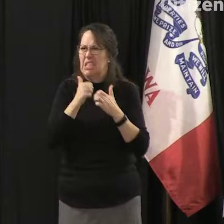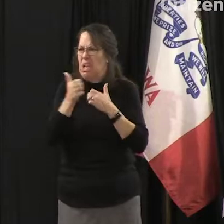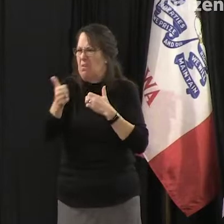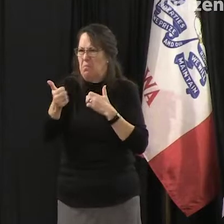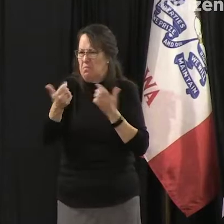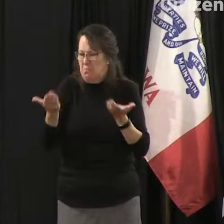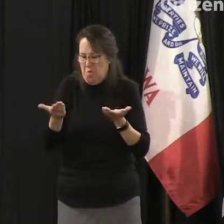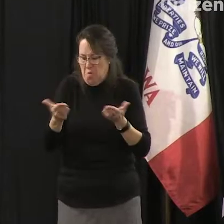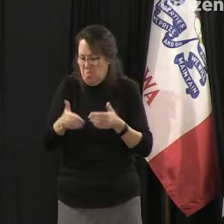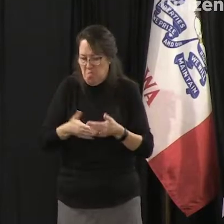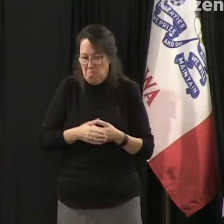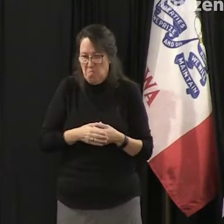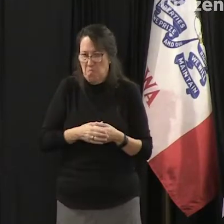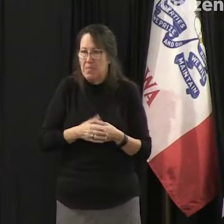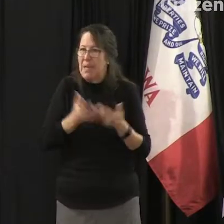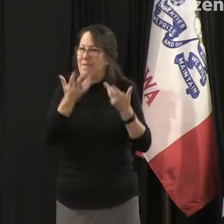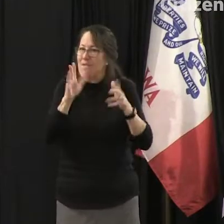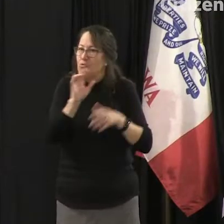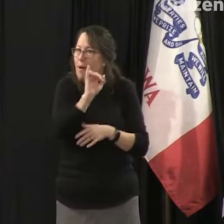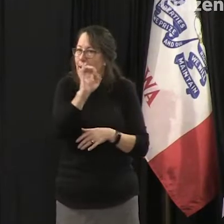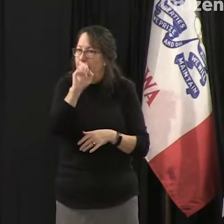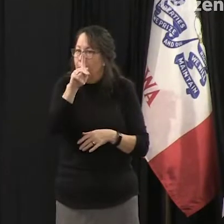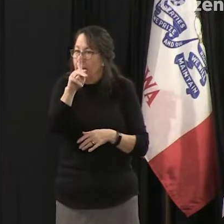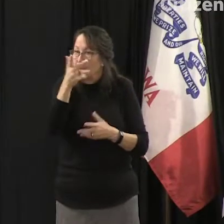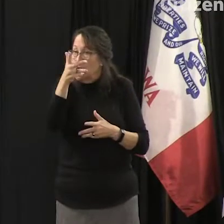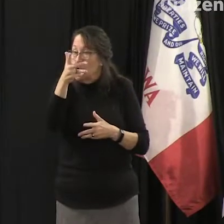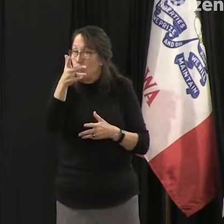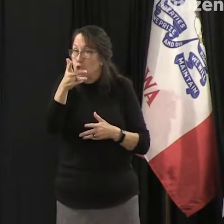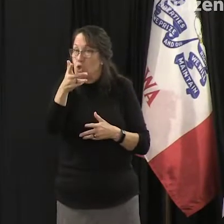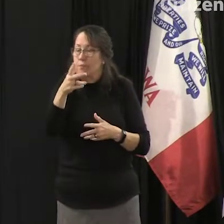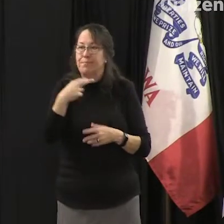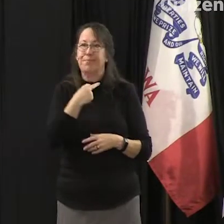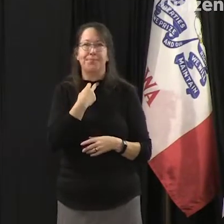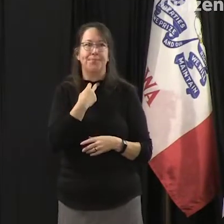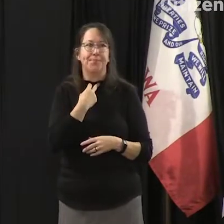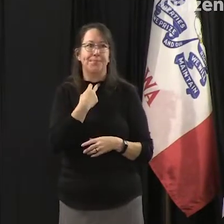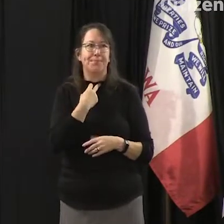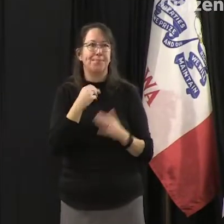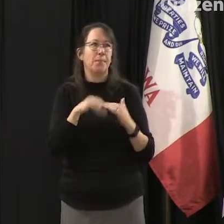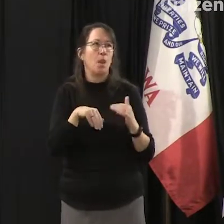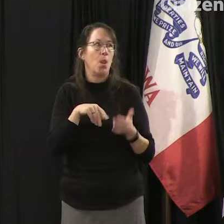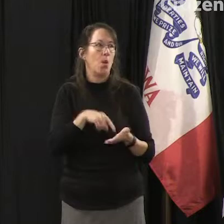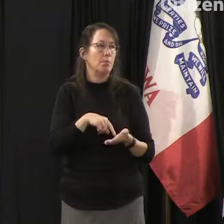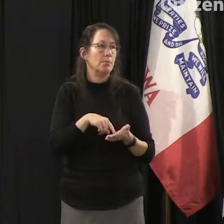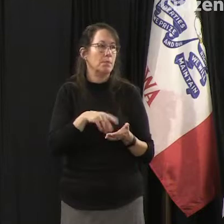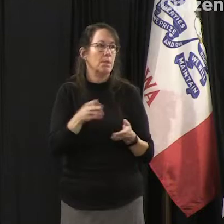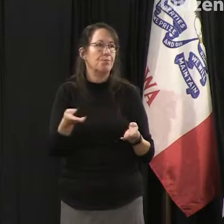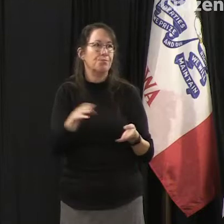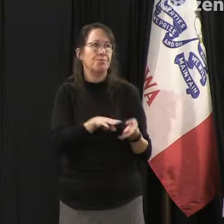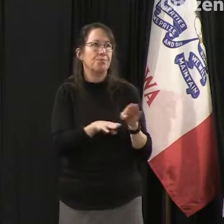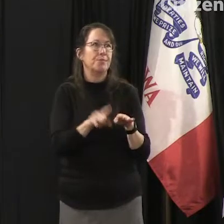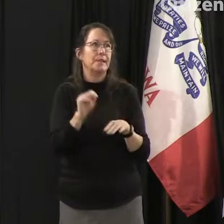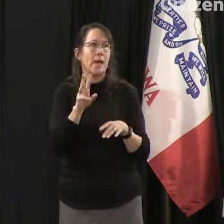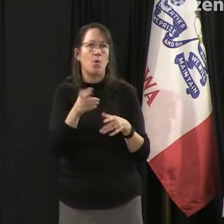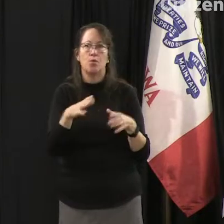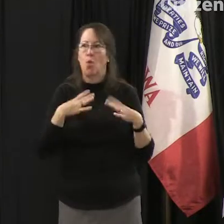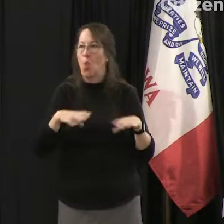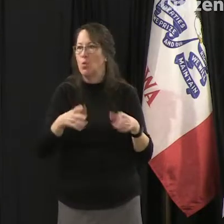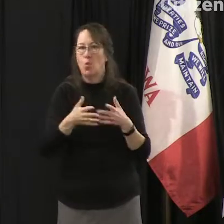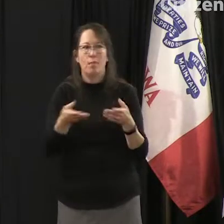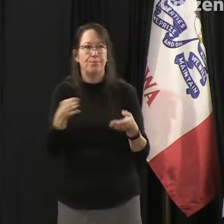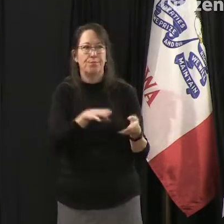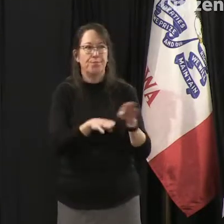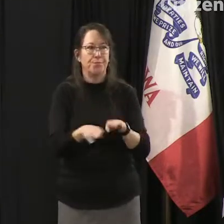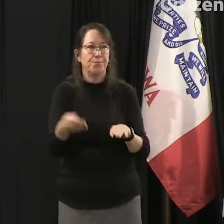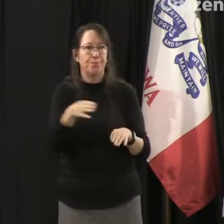here. She finished her IEP, got stuck in a sub-minimum wage job folding towels or clothes or something like that.